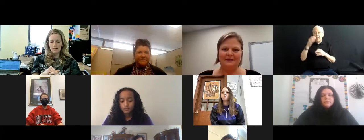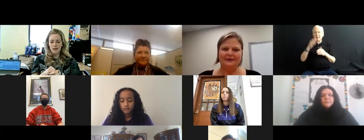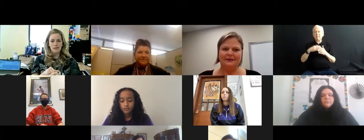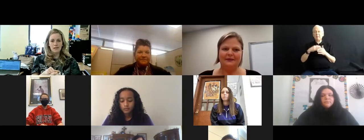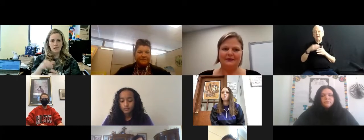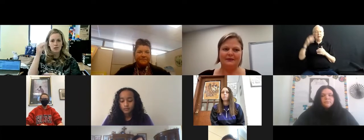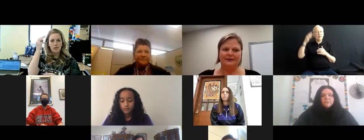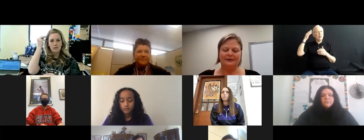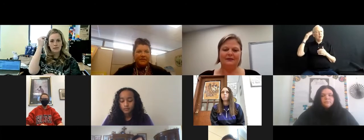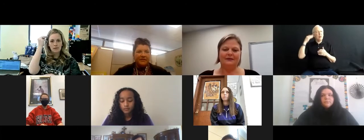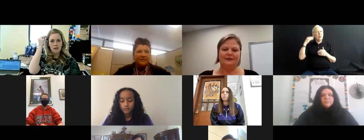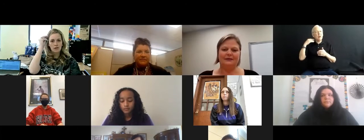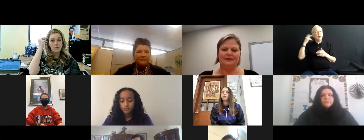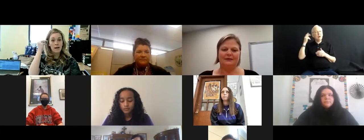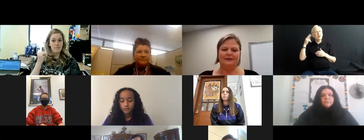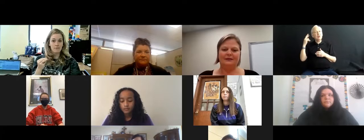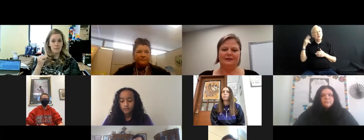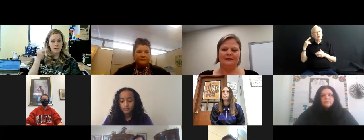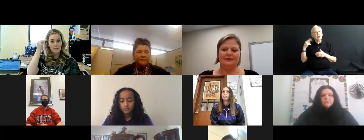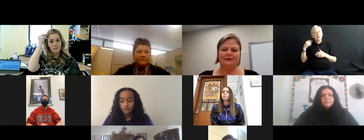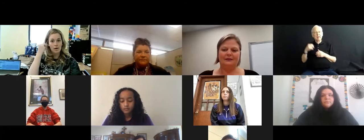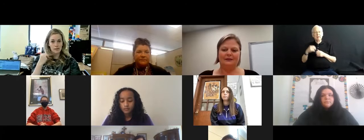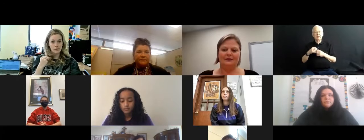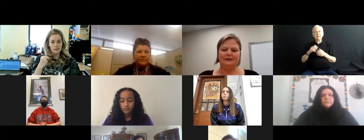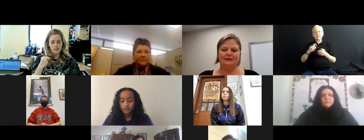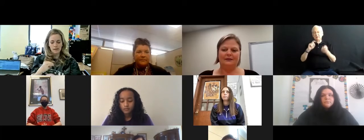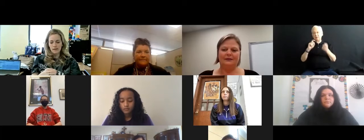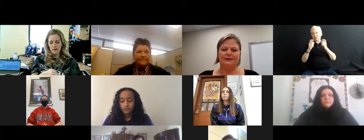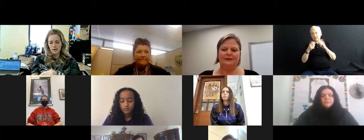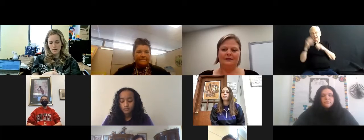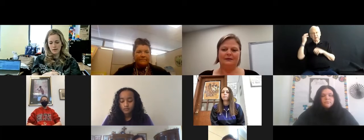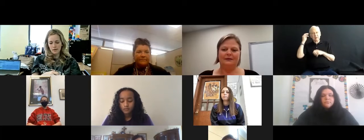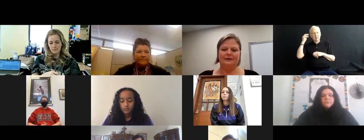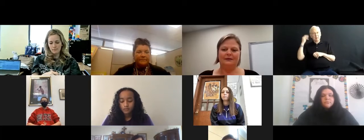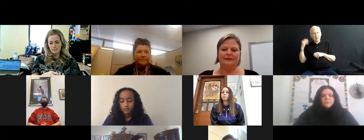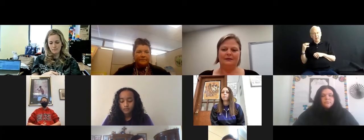And then as a teacher, it was changed to an M for Mrs. Mirelez.